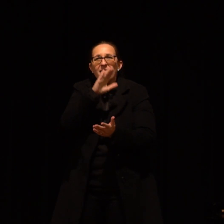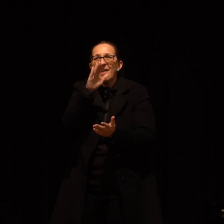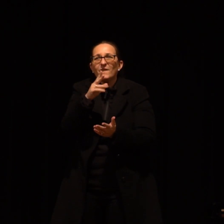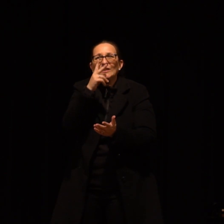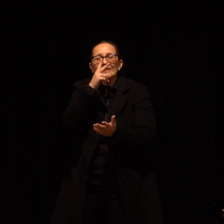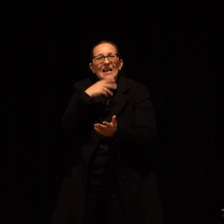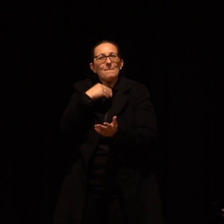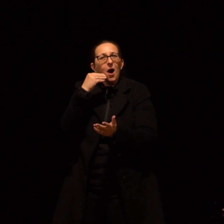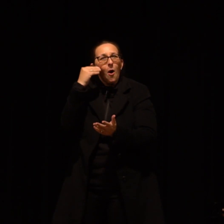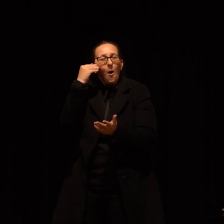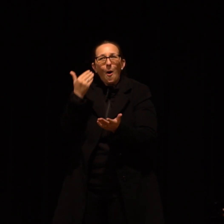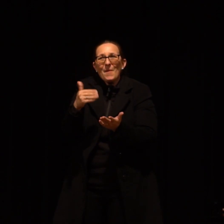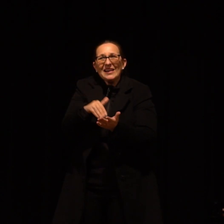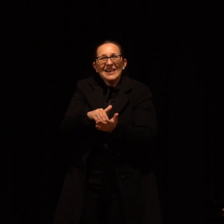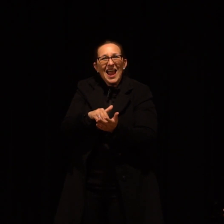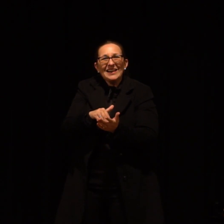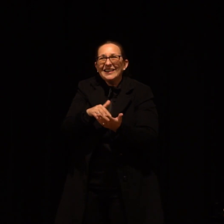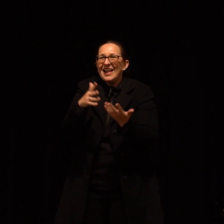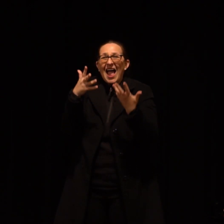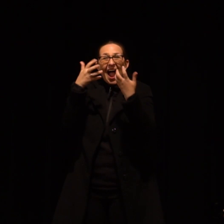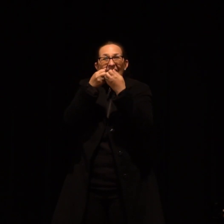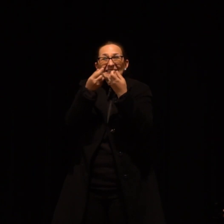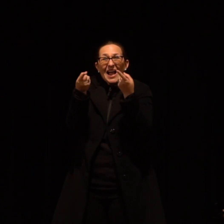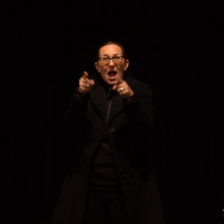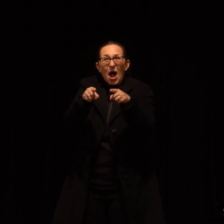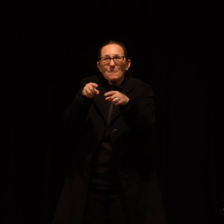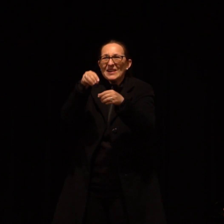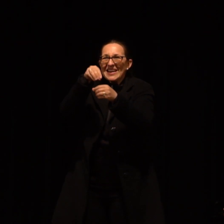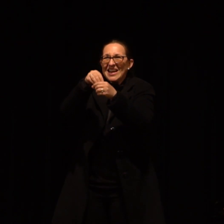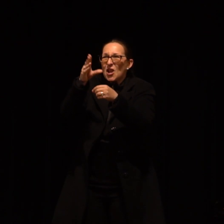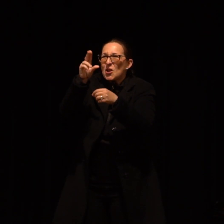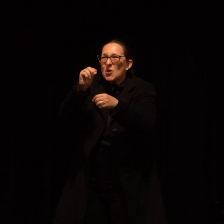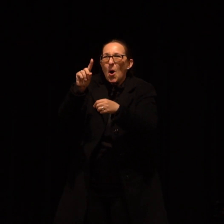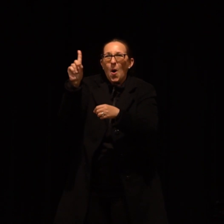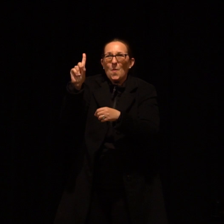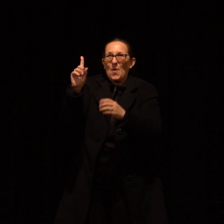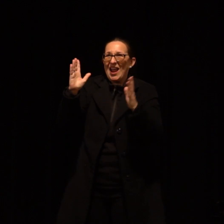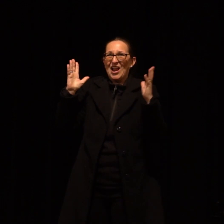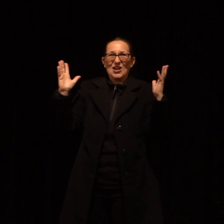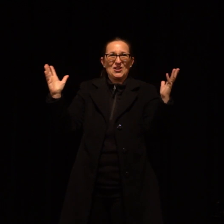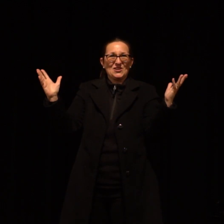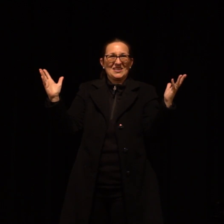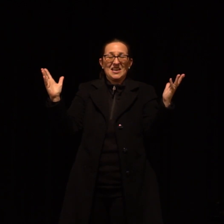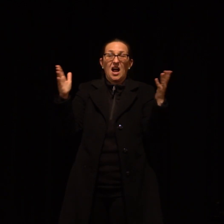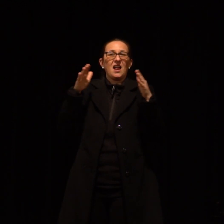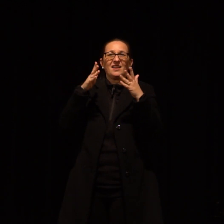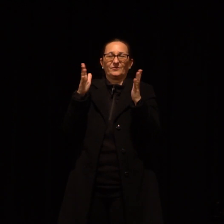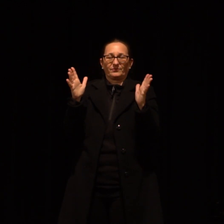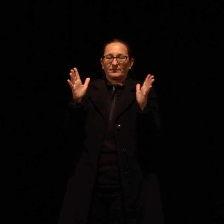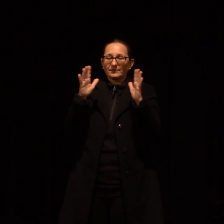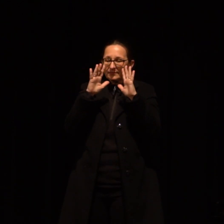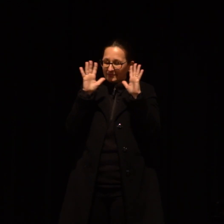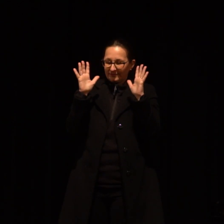again. I thought I would never be able to go home again because the crash happened in the middle of